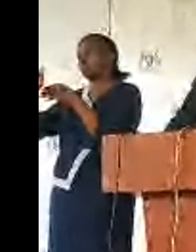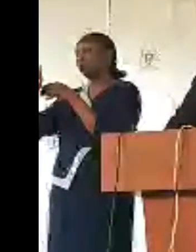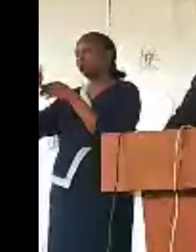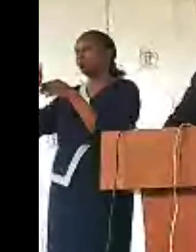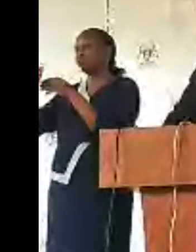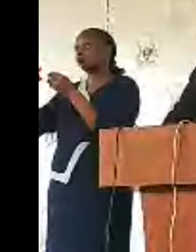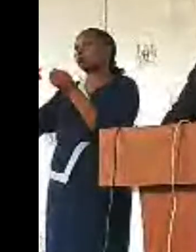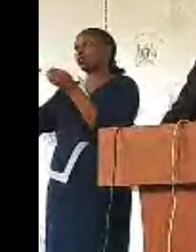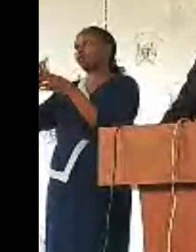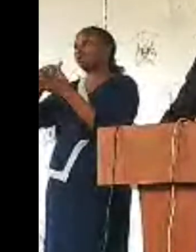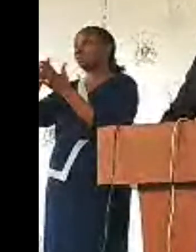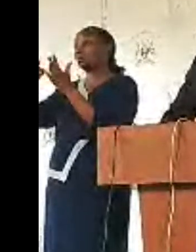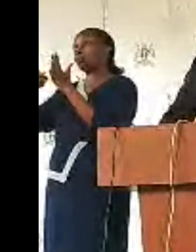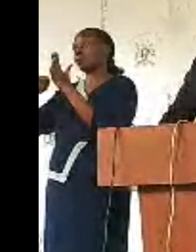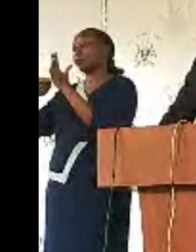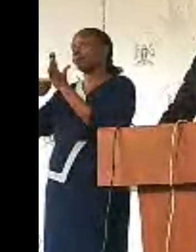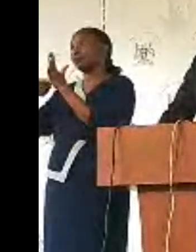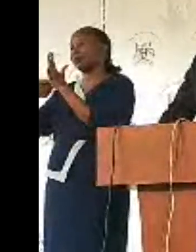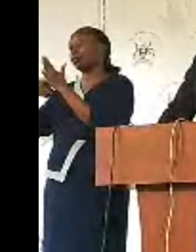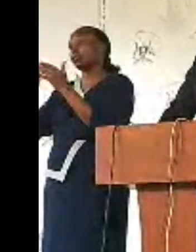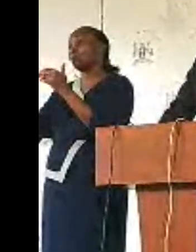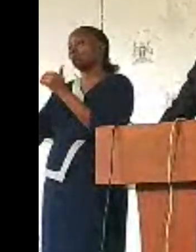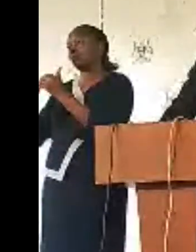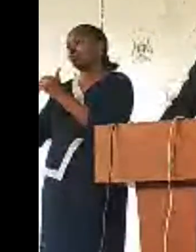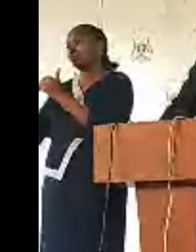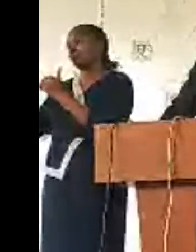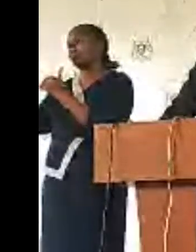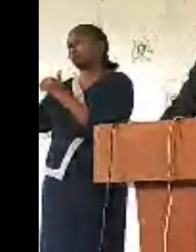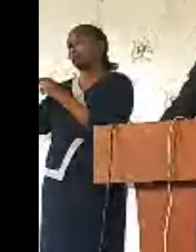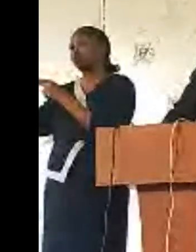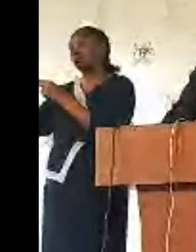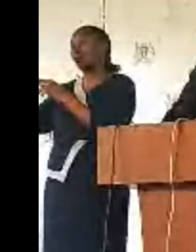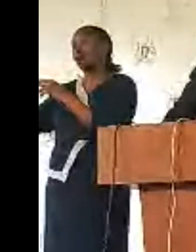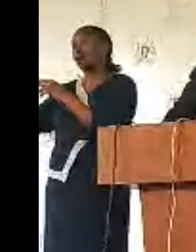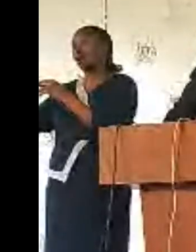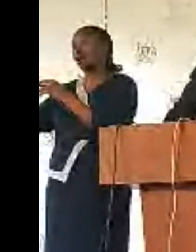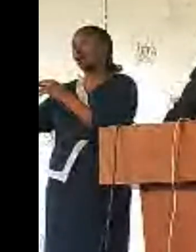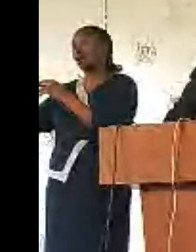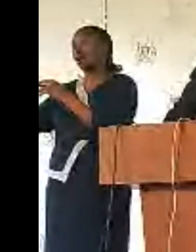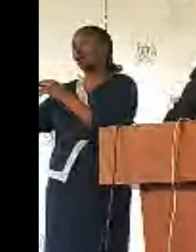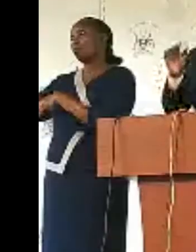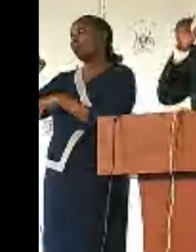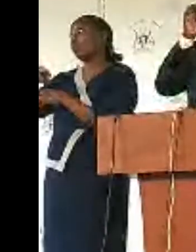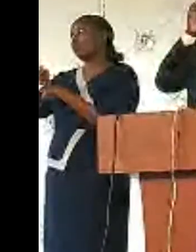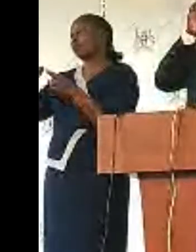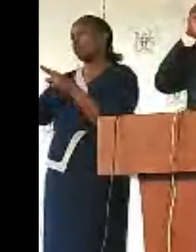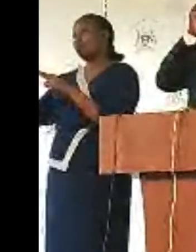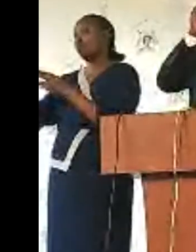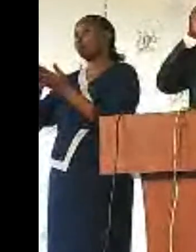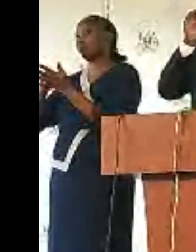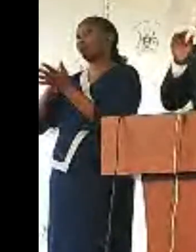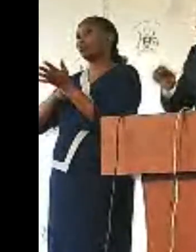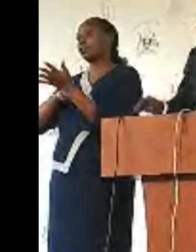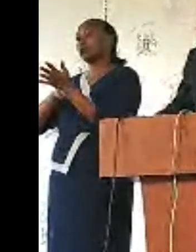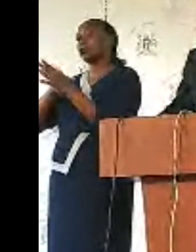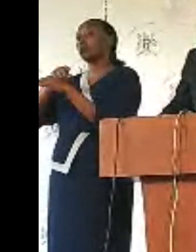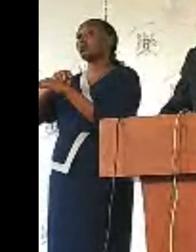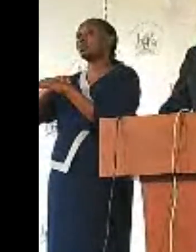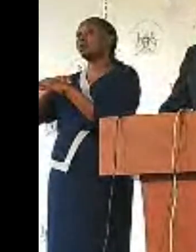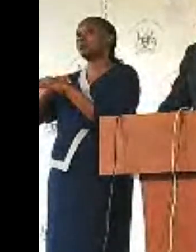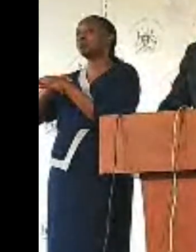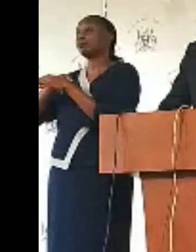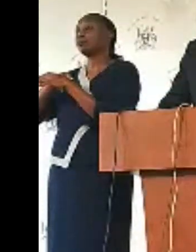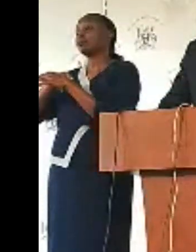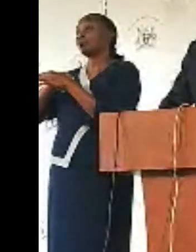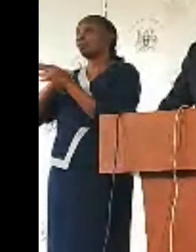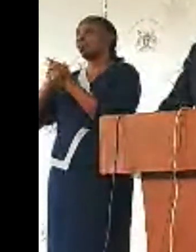are giving centers up to the end of the normal registration period. In other words, amendment of data,